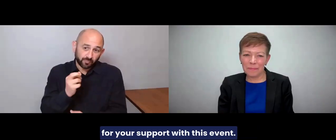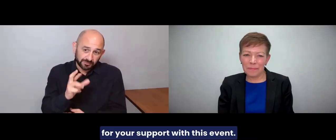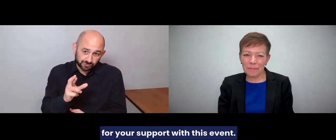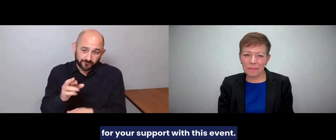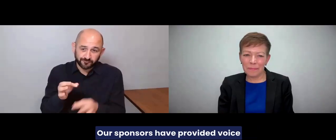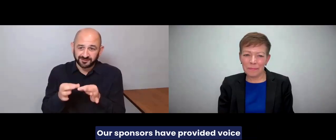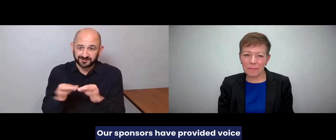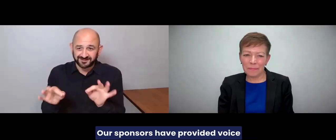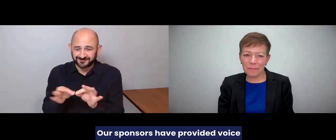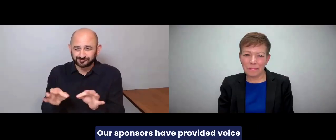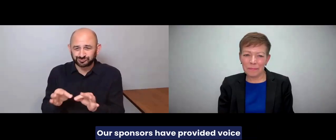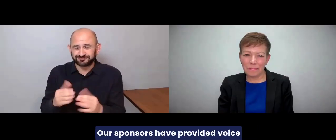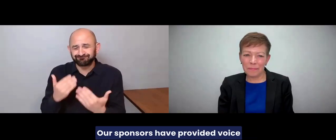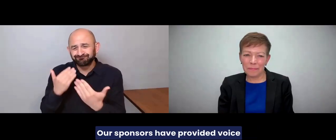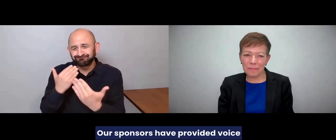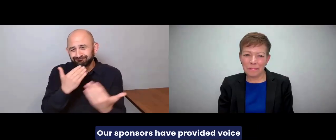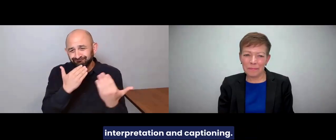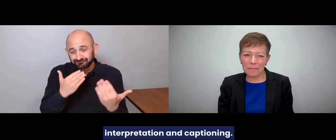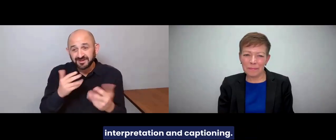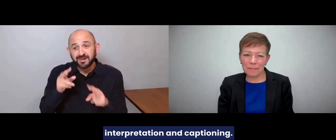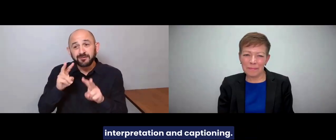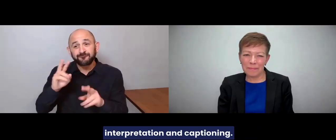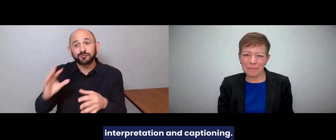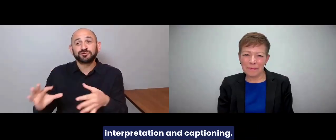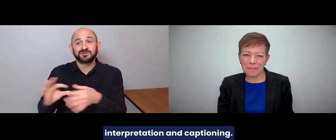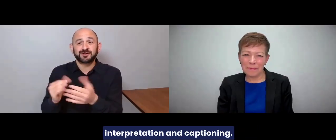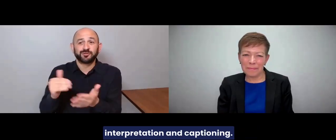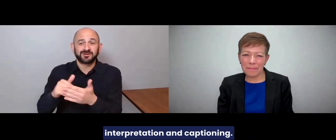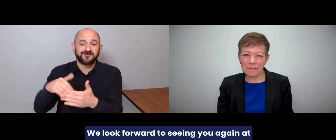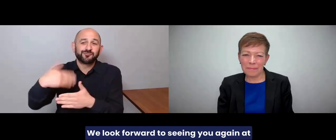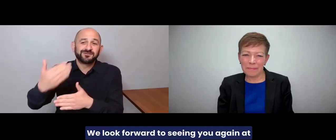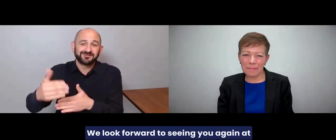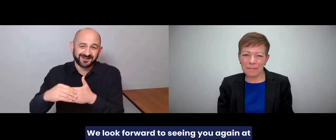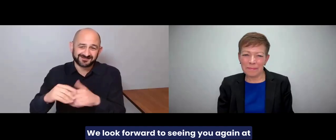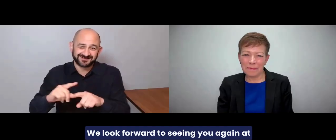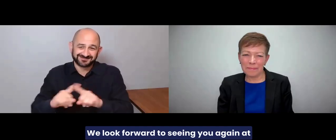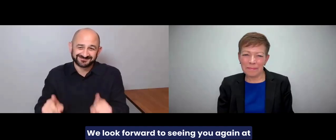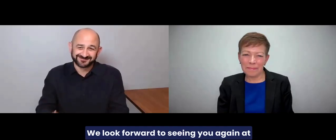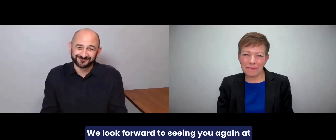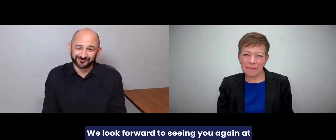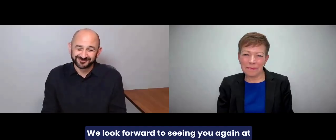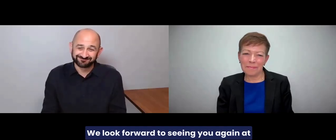with this event. Our sponsors have provided voice interpretation and captioning. We look